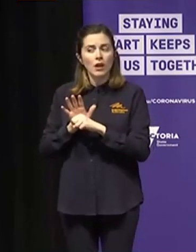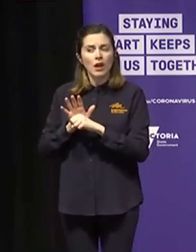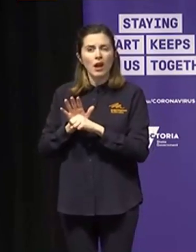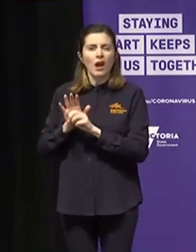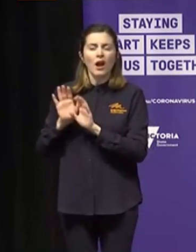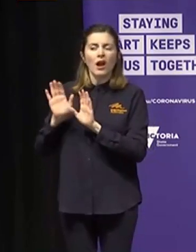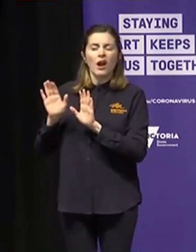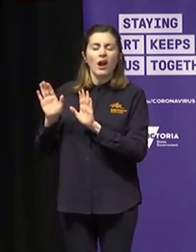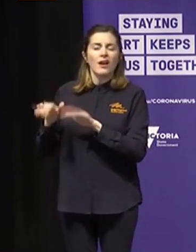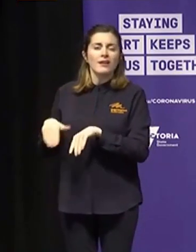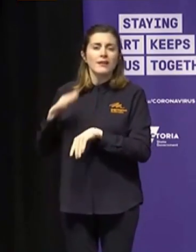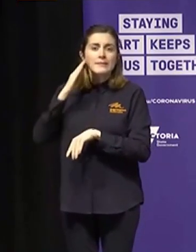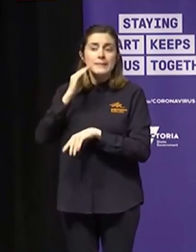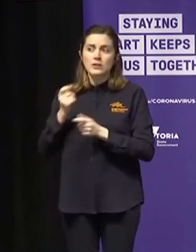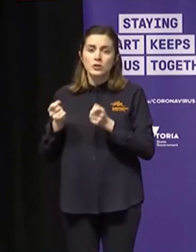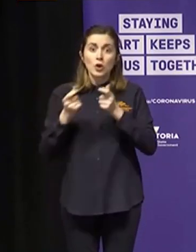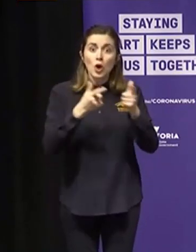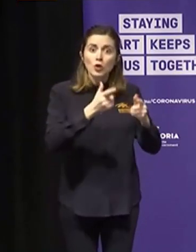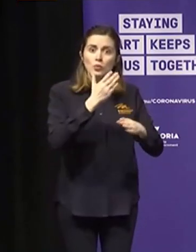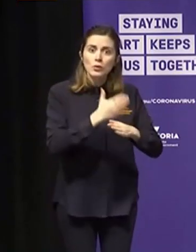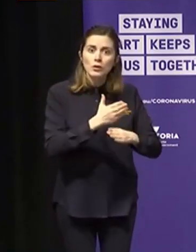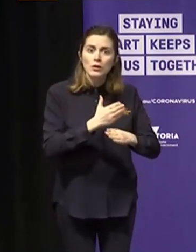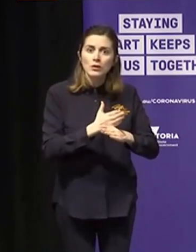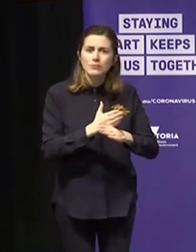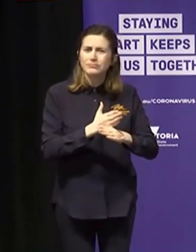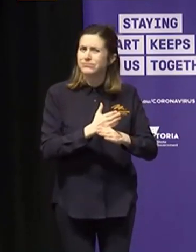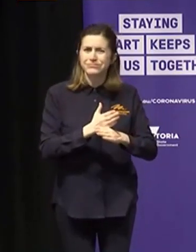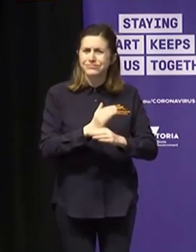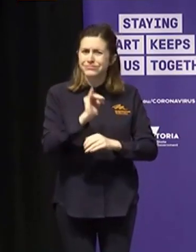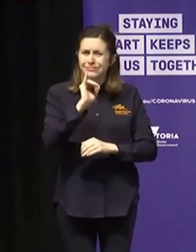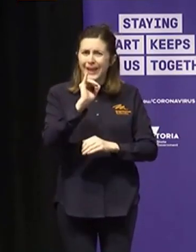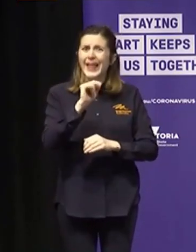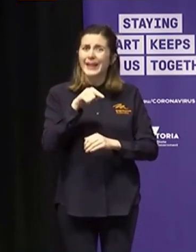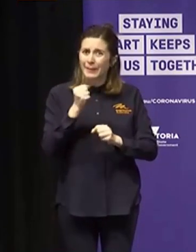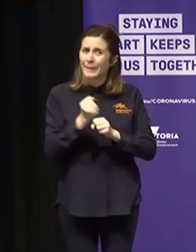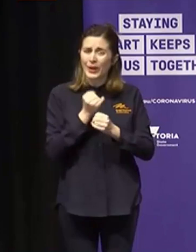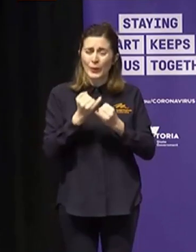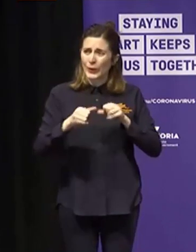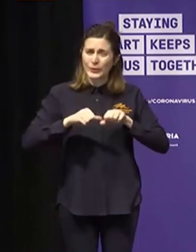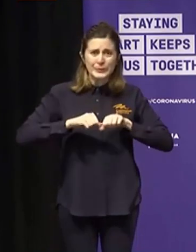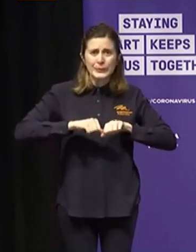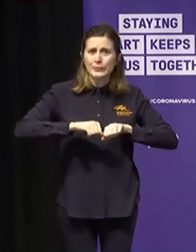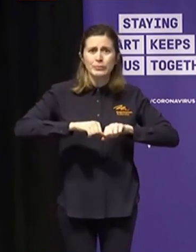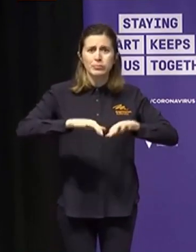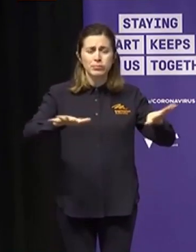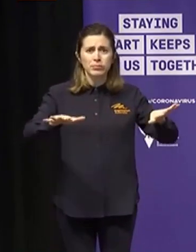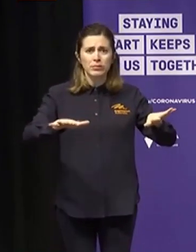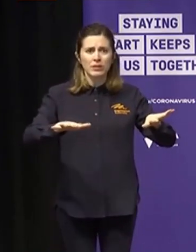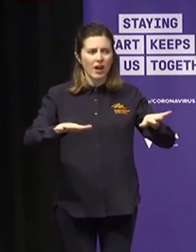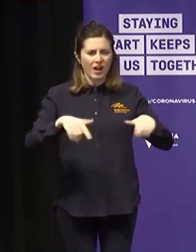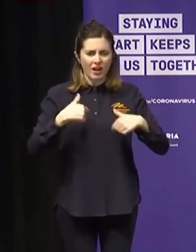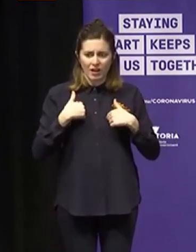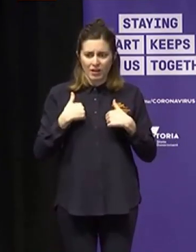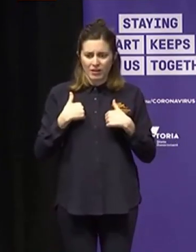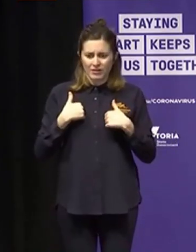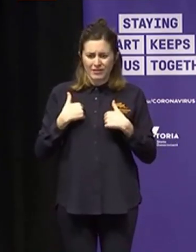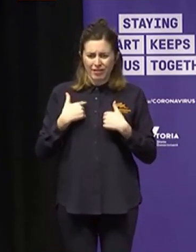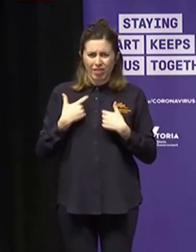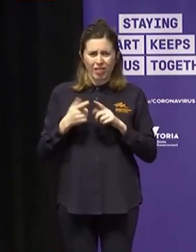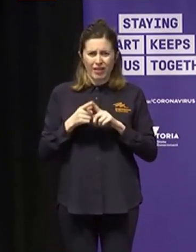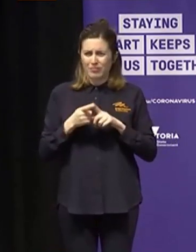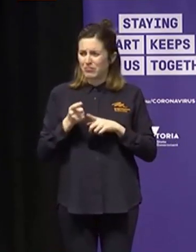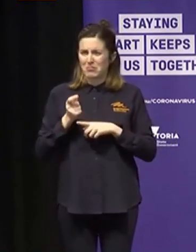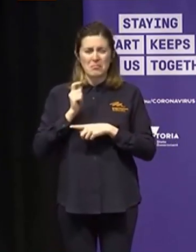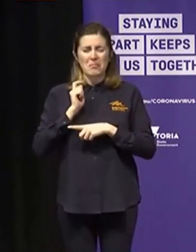in the sort of situation we're in now, where without any regard for the safety of